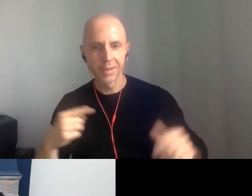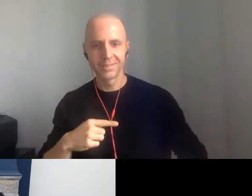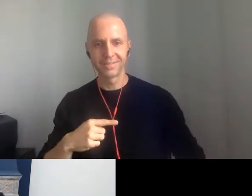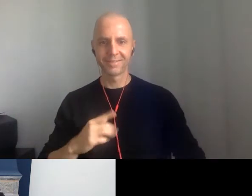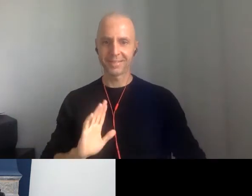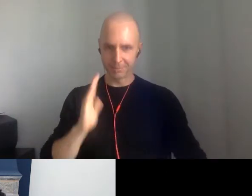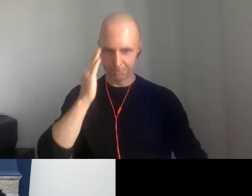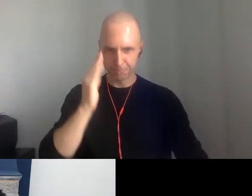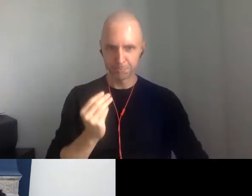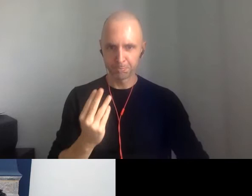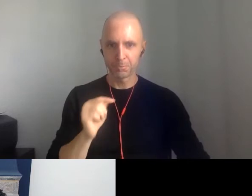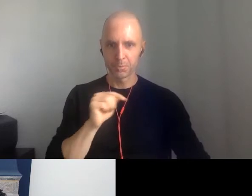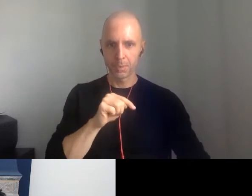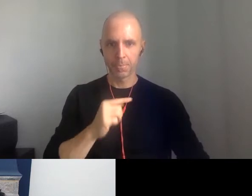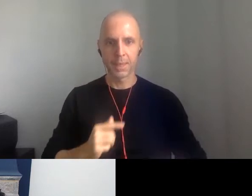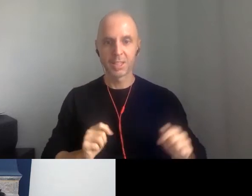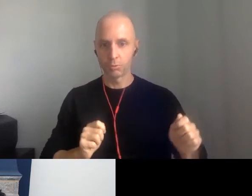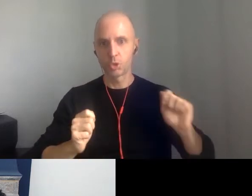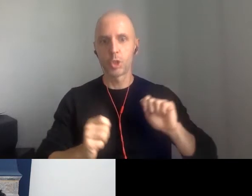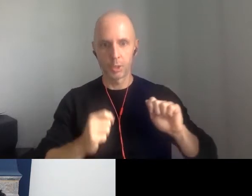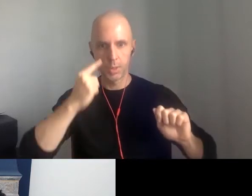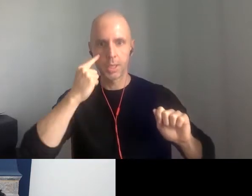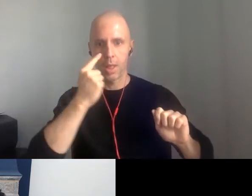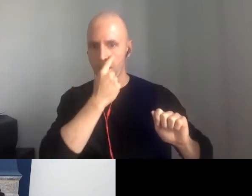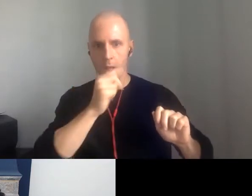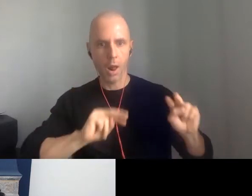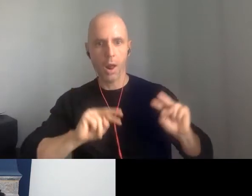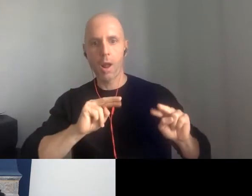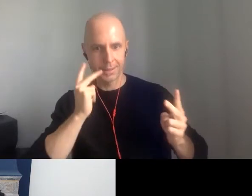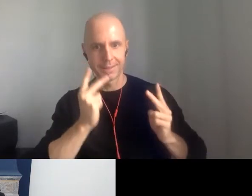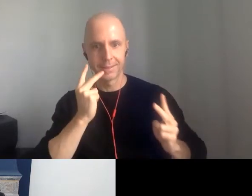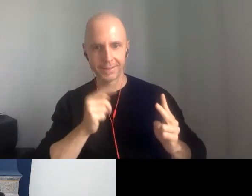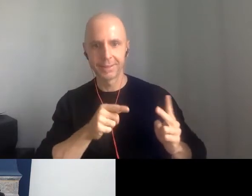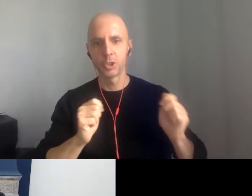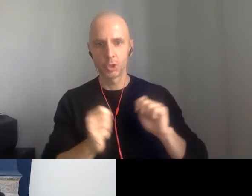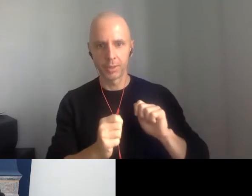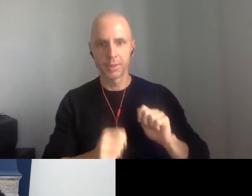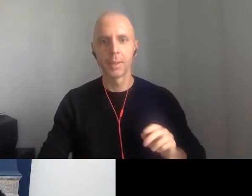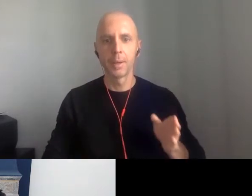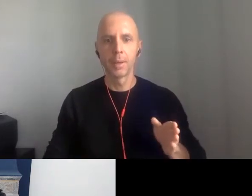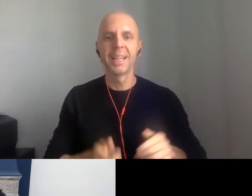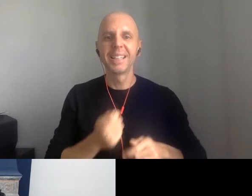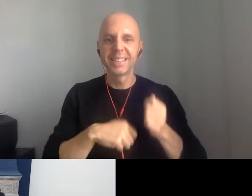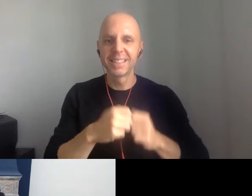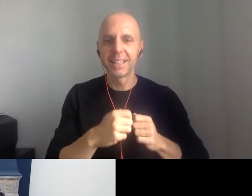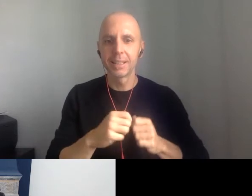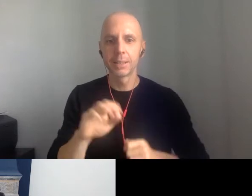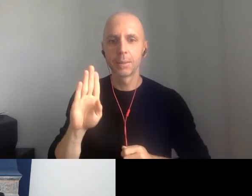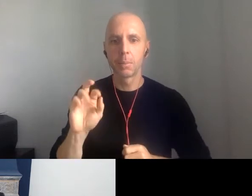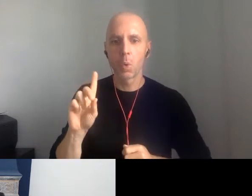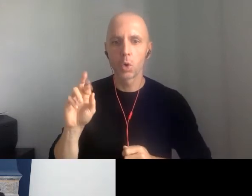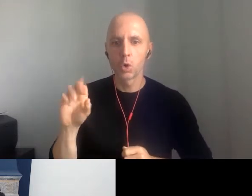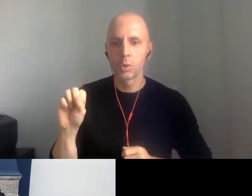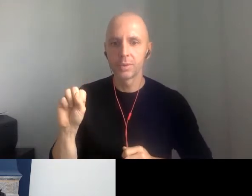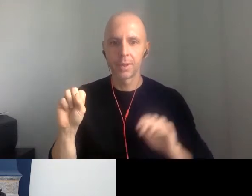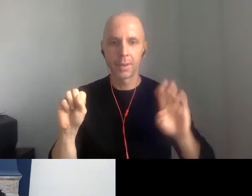the gardens, where we've established perennial mixed borders in place of traditional bedding systems, bedding is normally used within